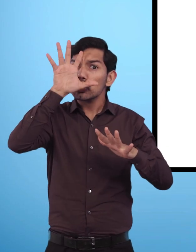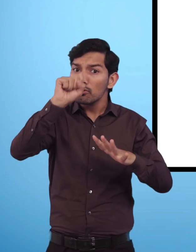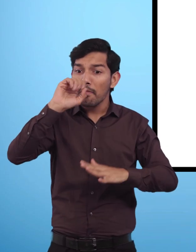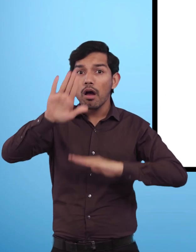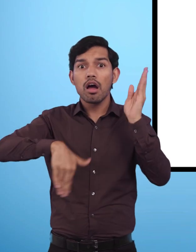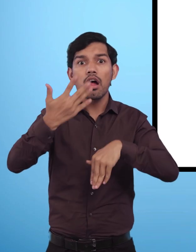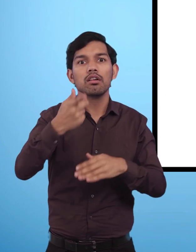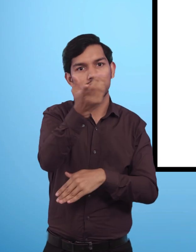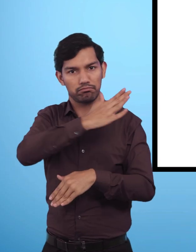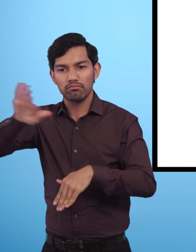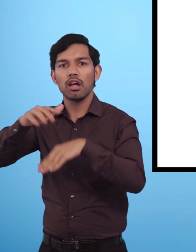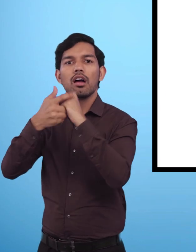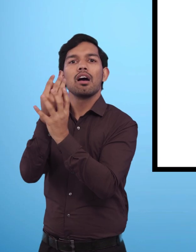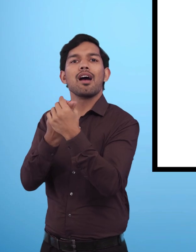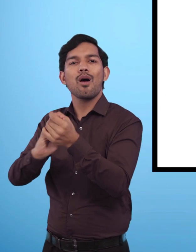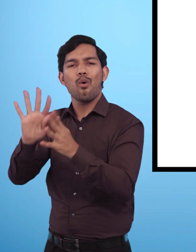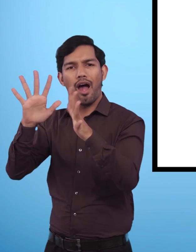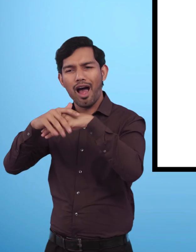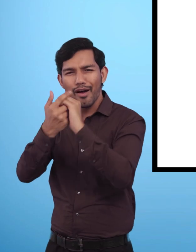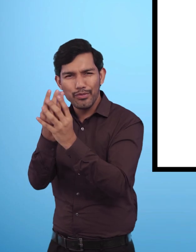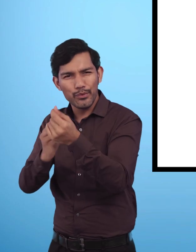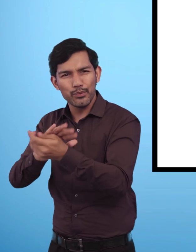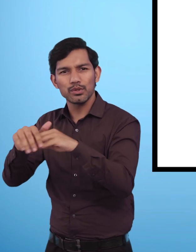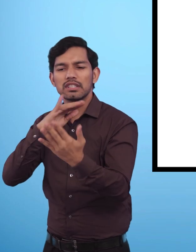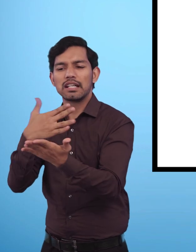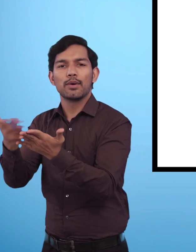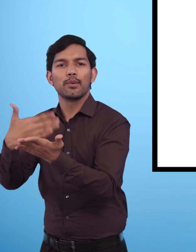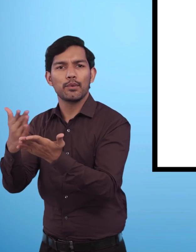after touching soil collected from different places.